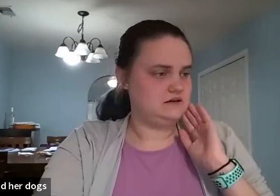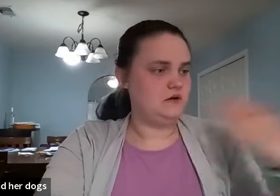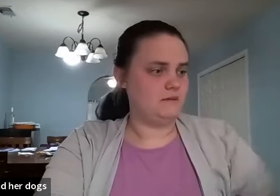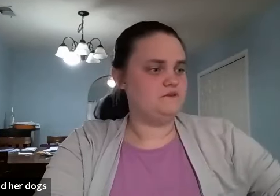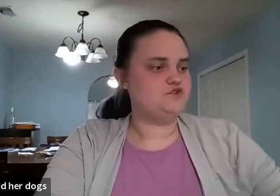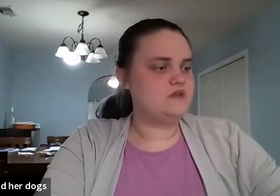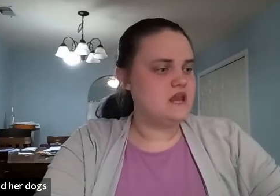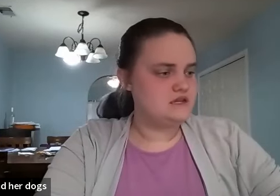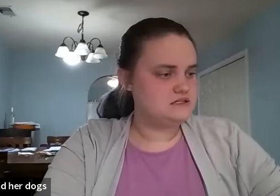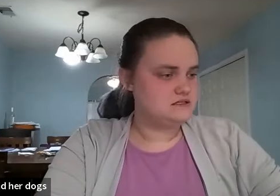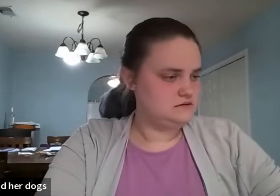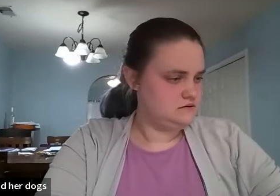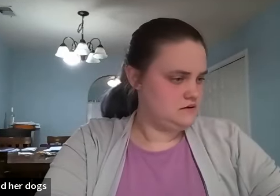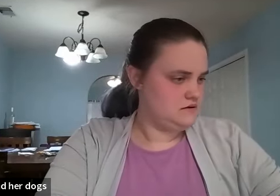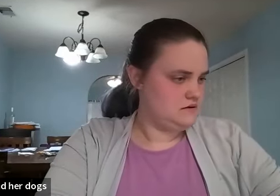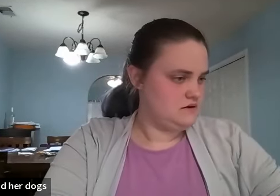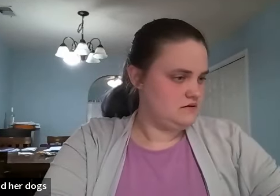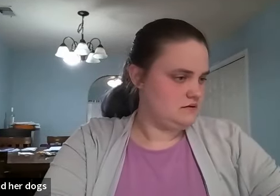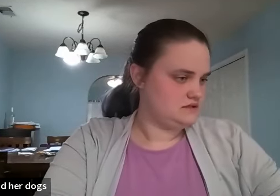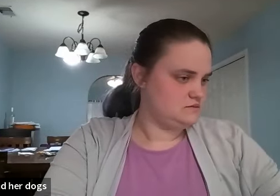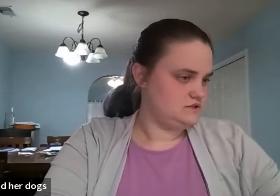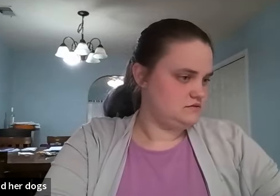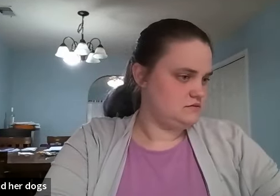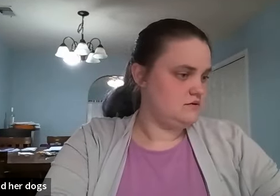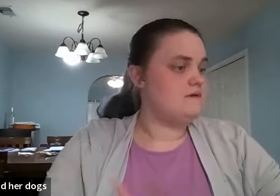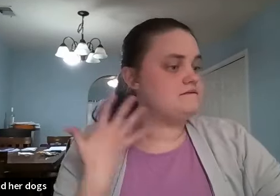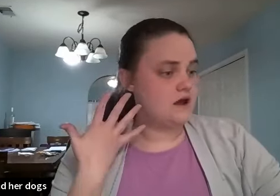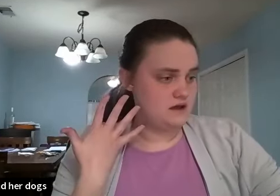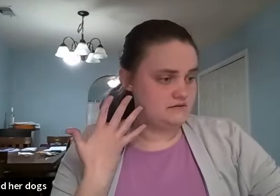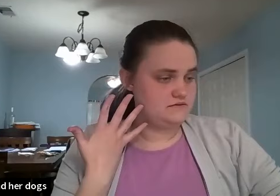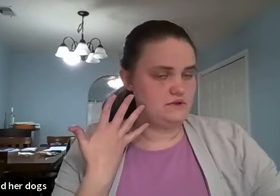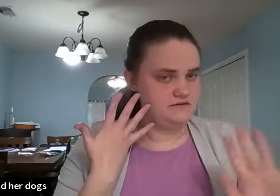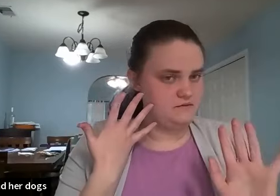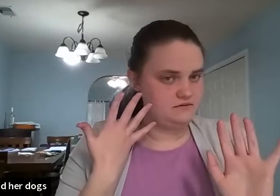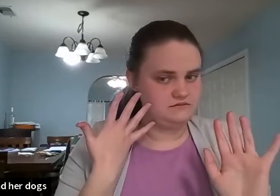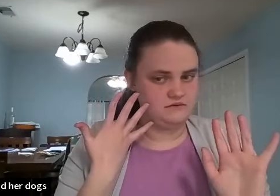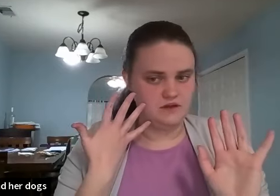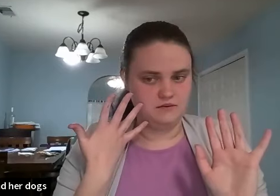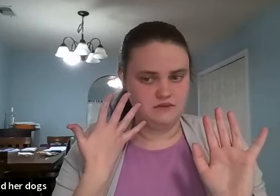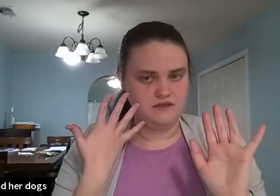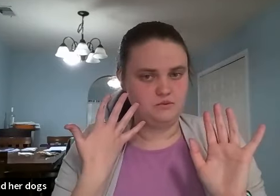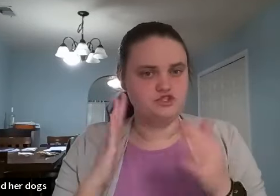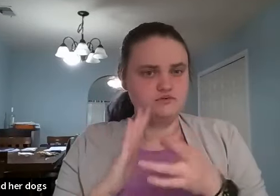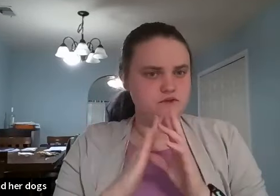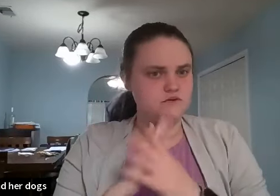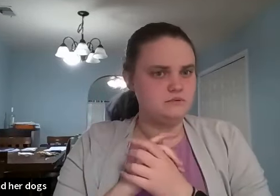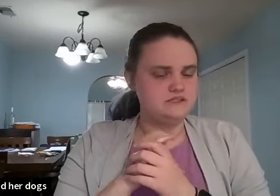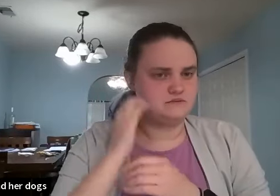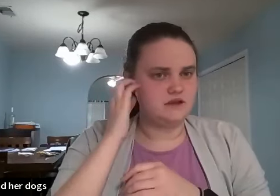okay, so the next, one, two, three, four, five, we have five more, and then we'll just review a little bit since we have